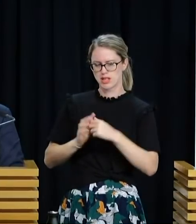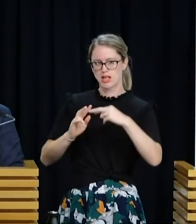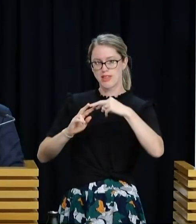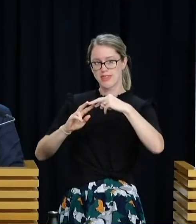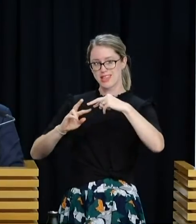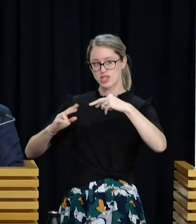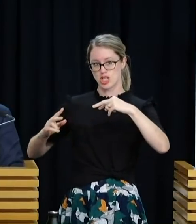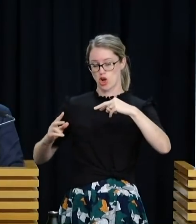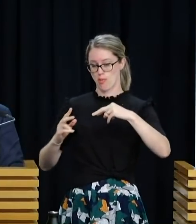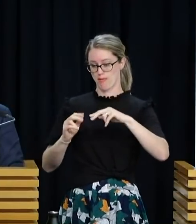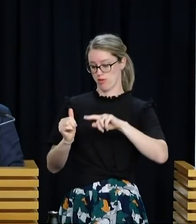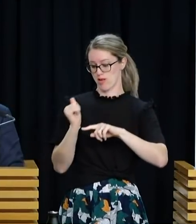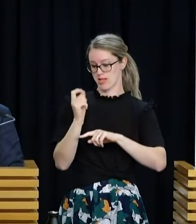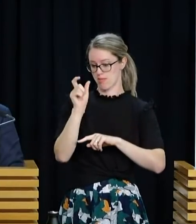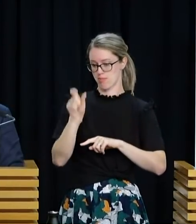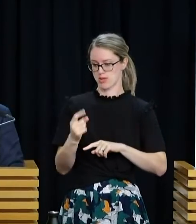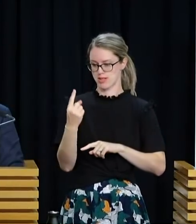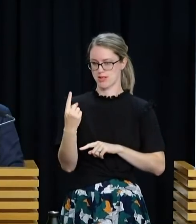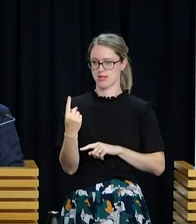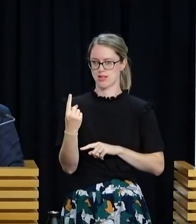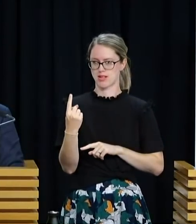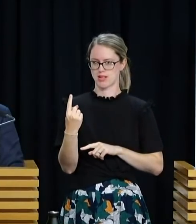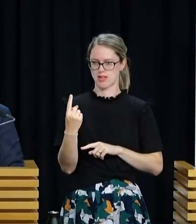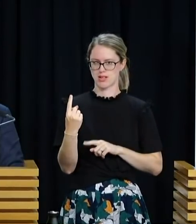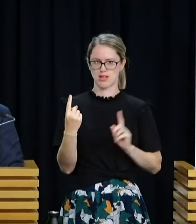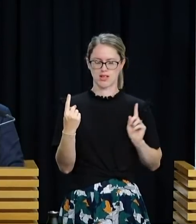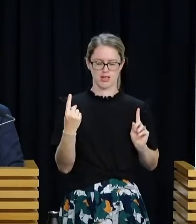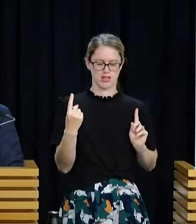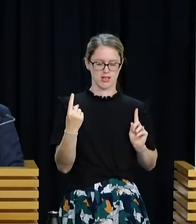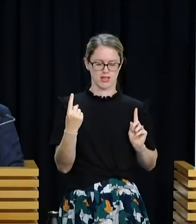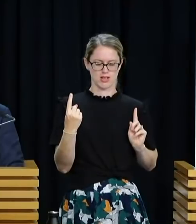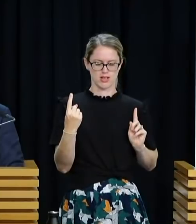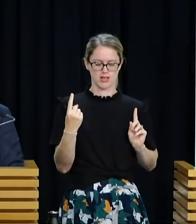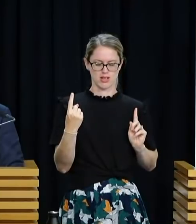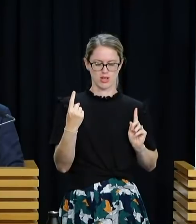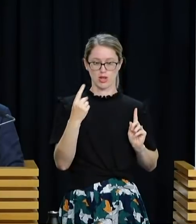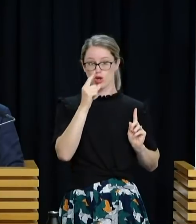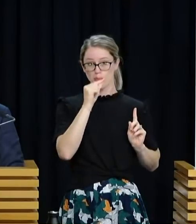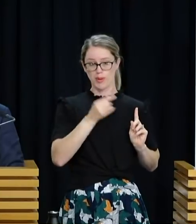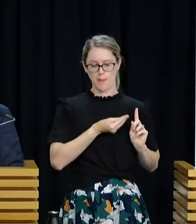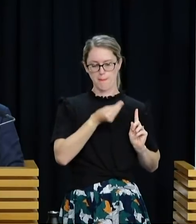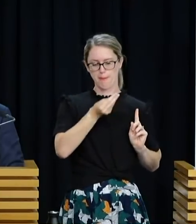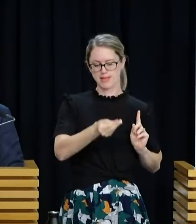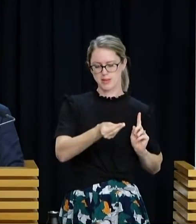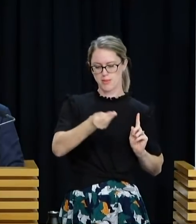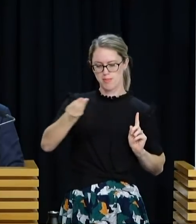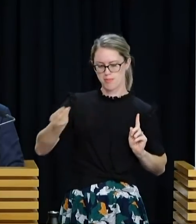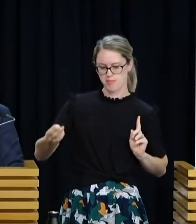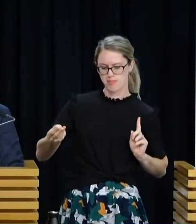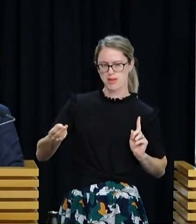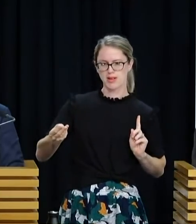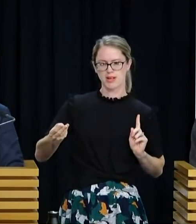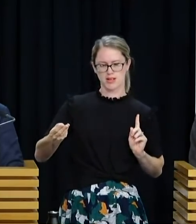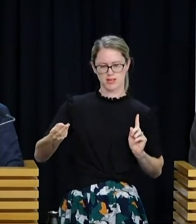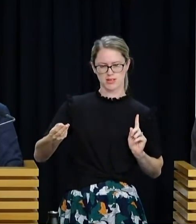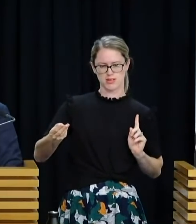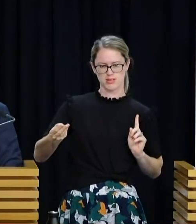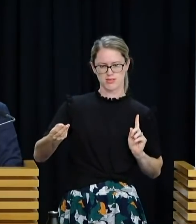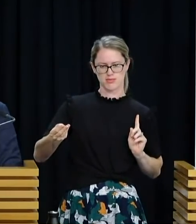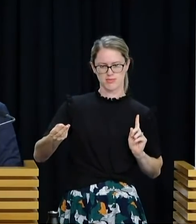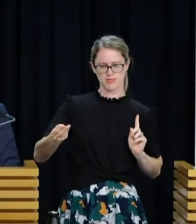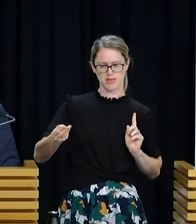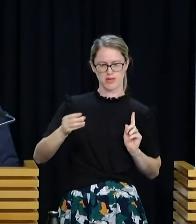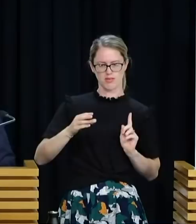indicate that they would have been infected by case A and specifically not by one of those other high school cases that we later found that sort